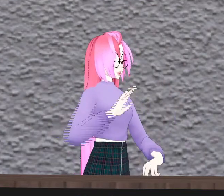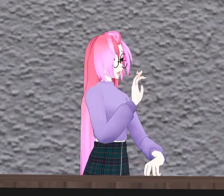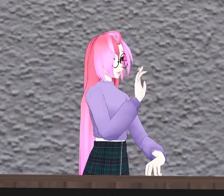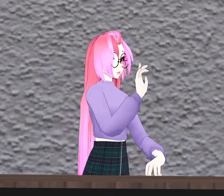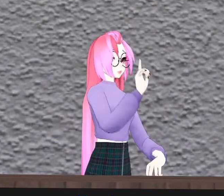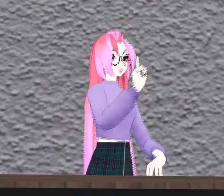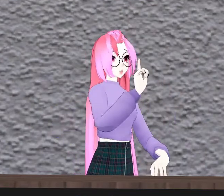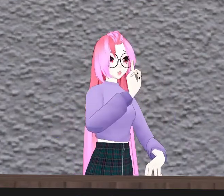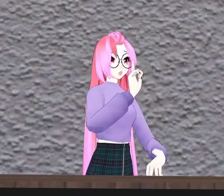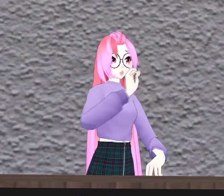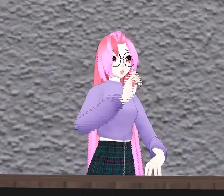10.